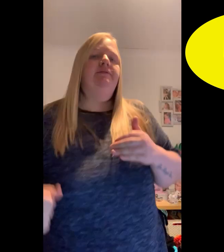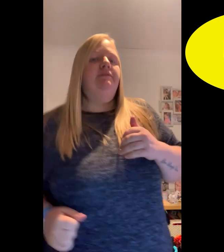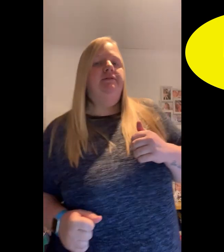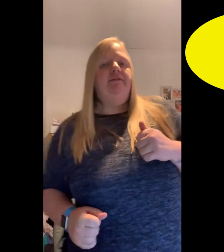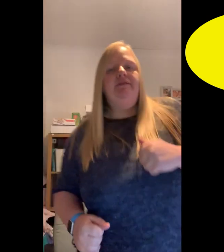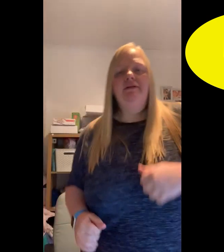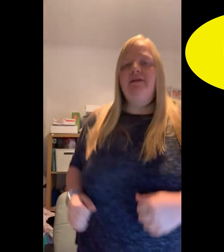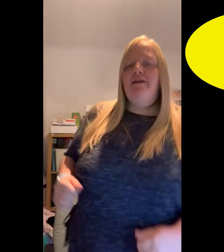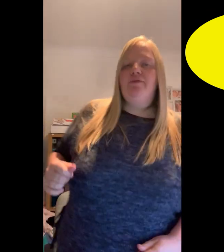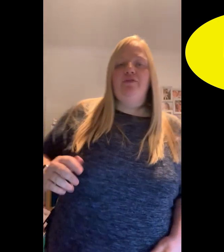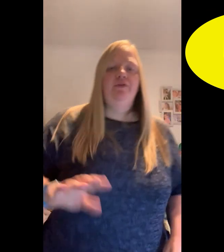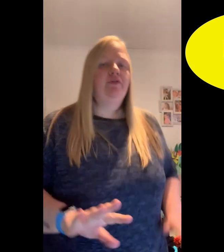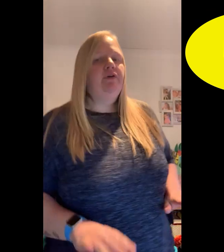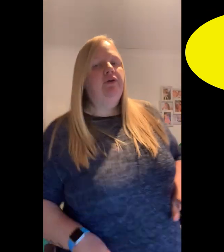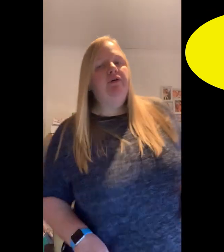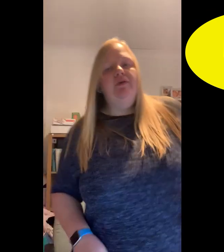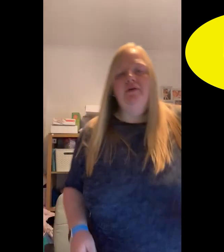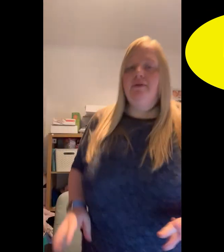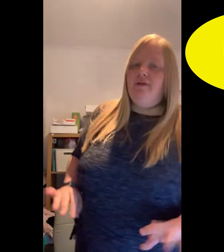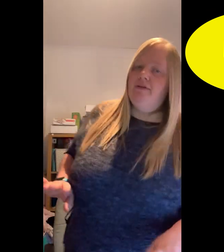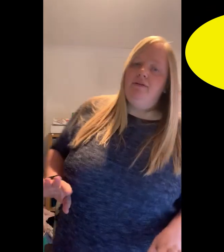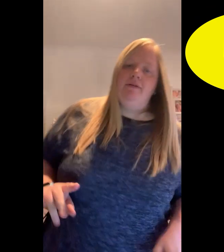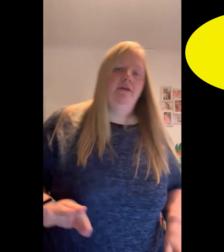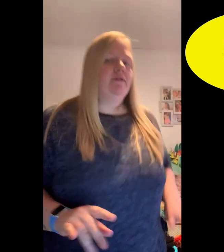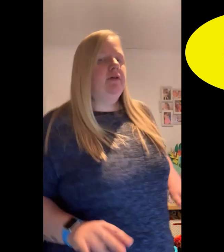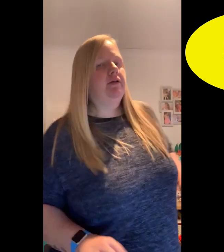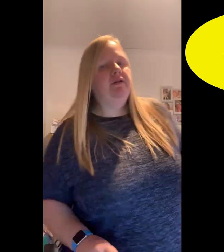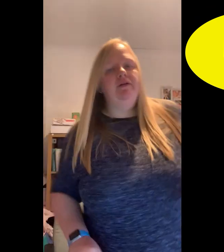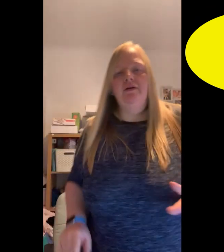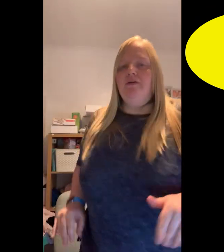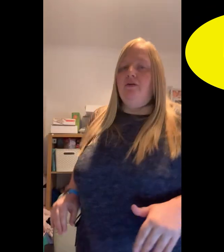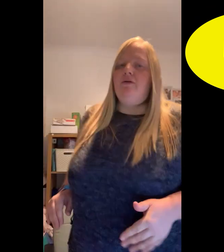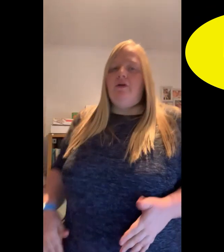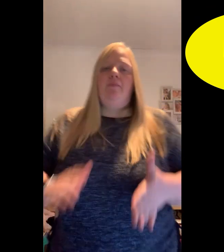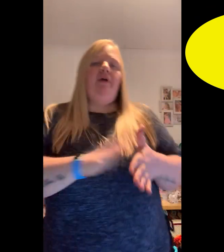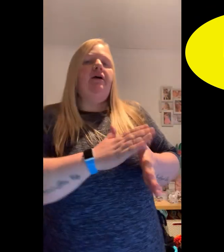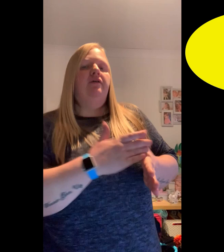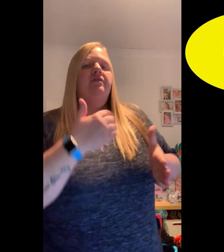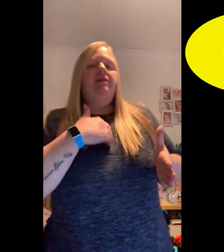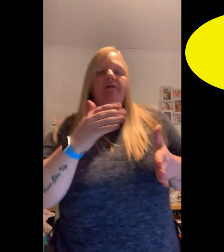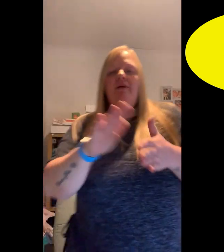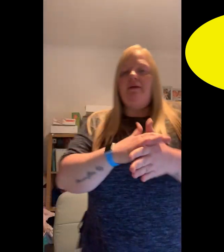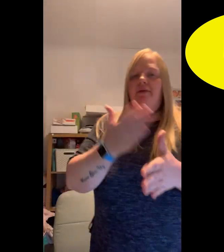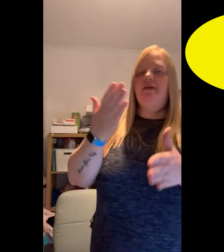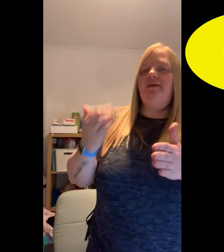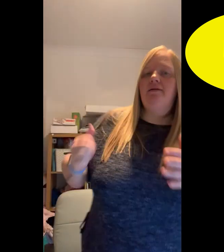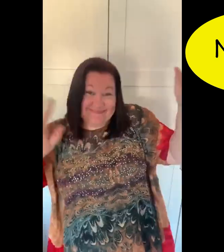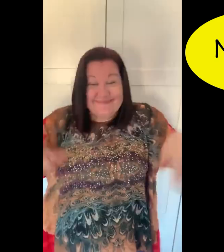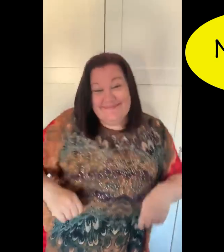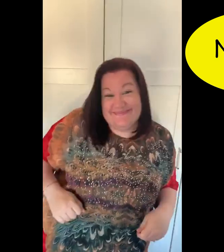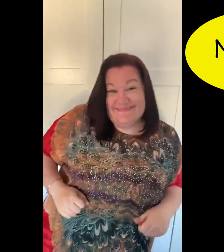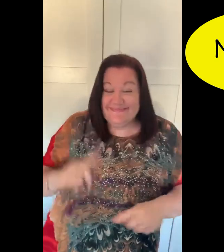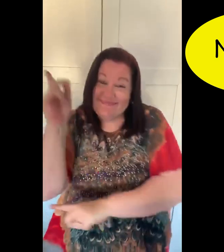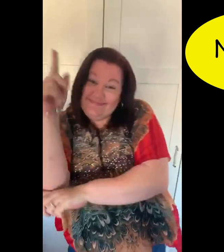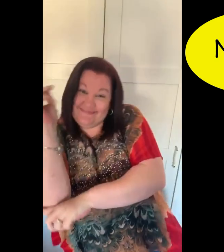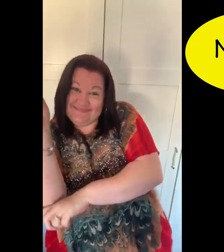Clap along if you feel like a room without a roof Because I'm happy Clap along if you